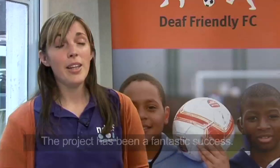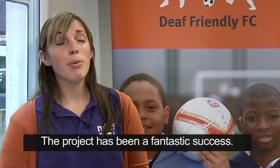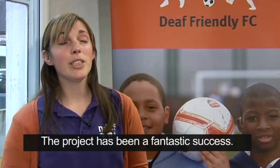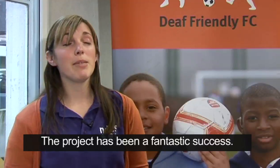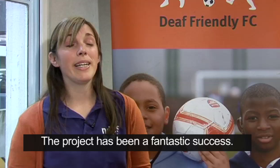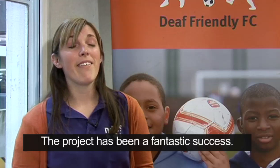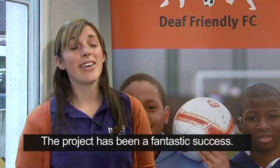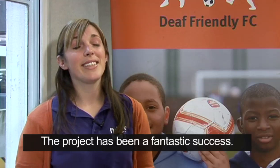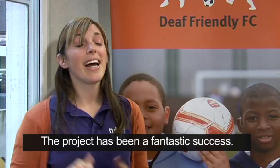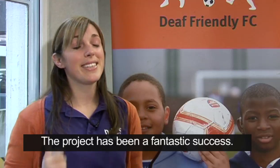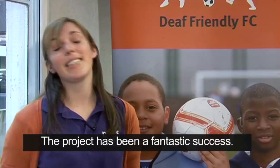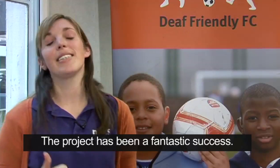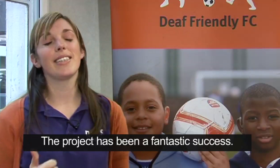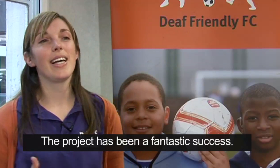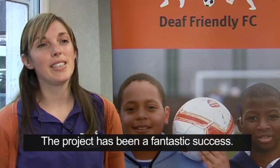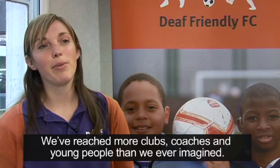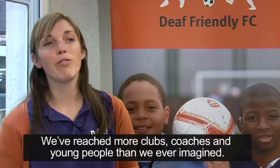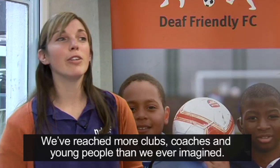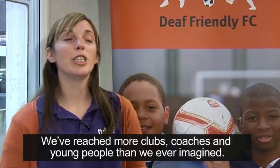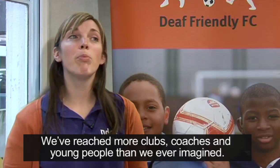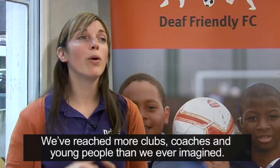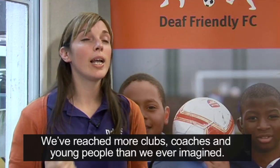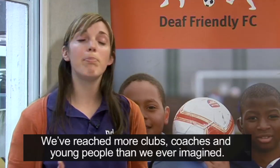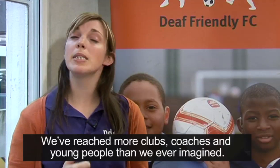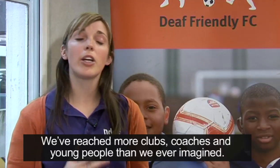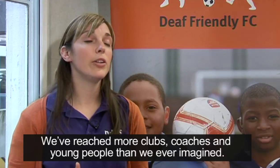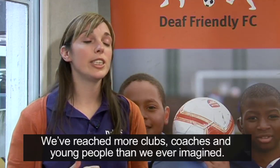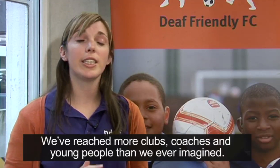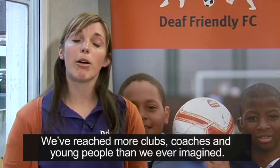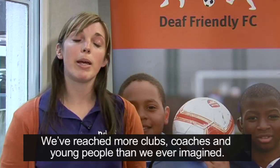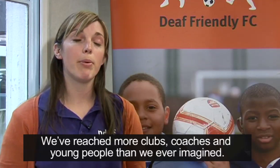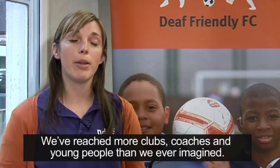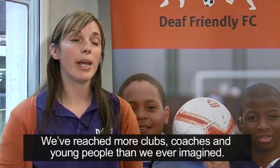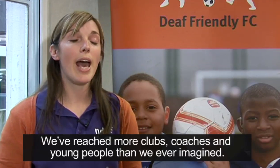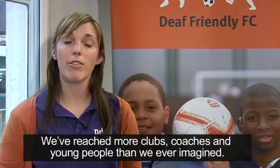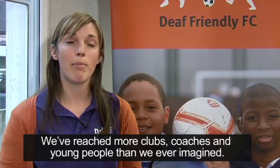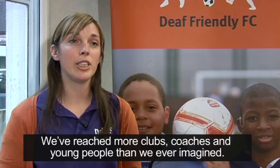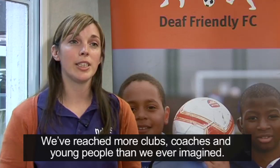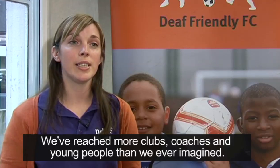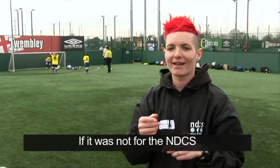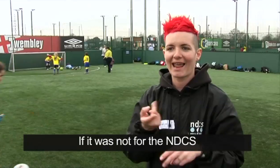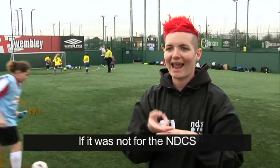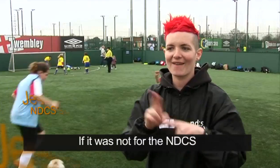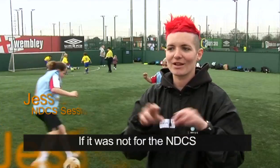The project's been a fantastic success. We've reached more clubs, coaches and young people than we ever imagined. If you